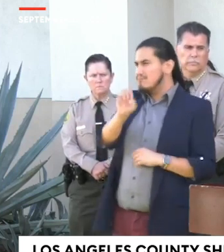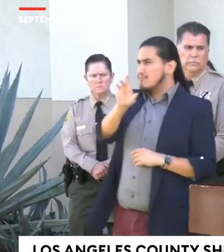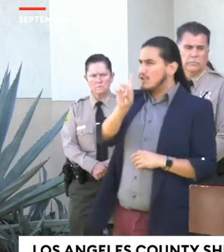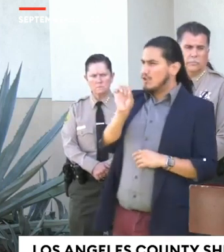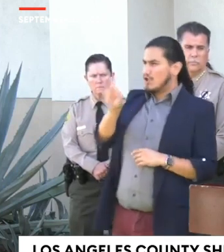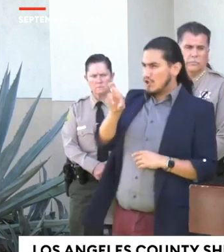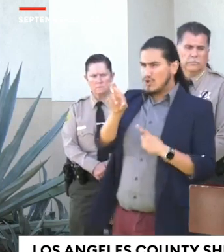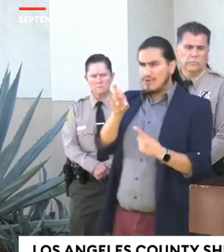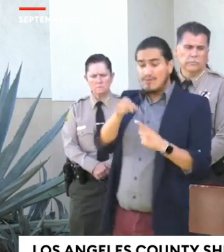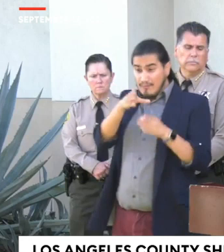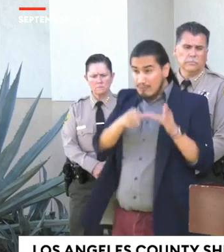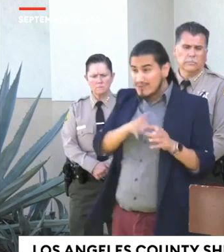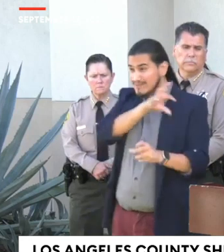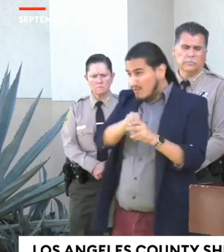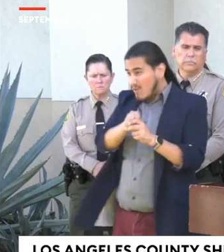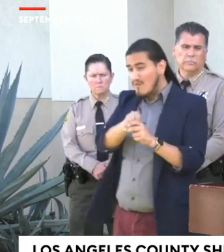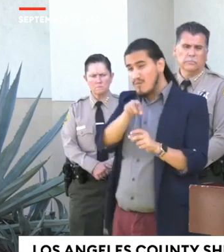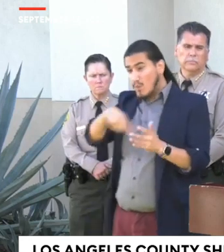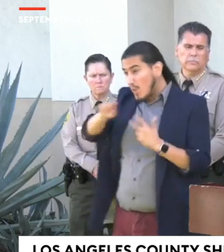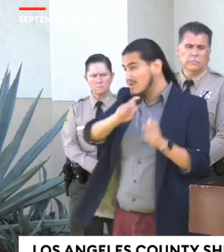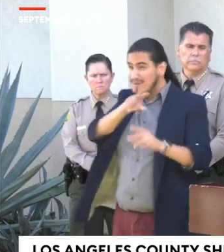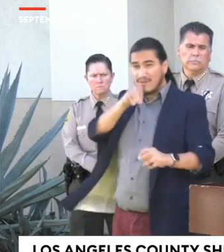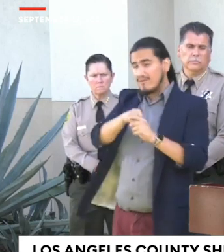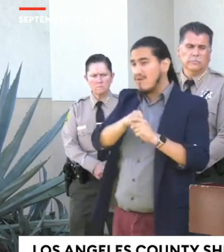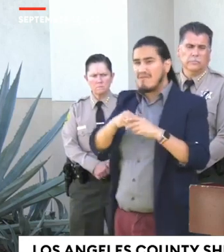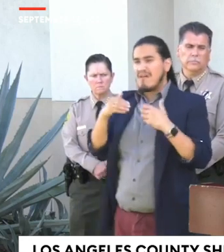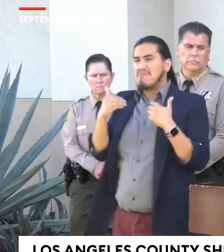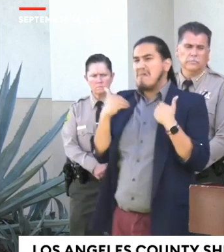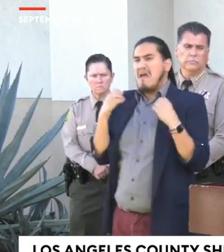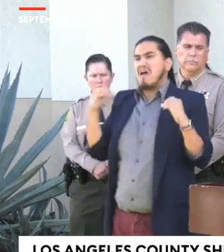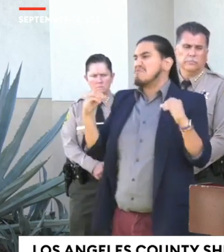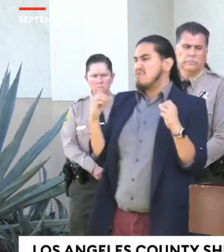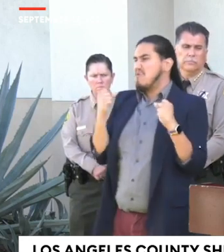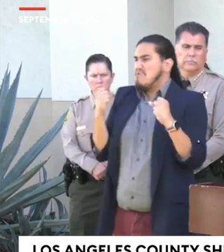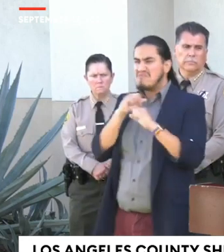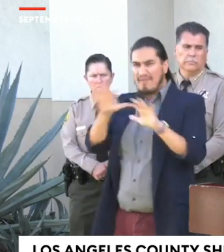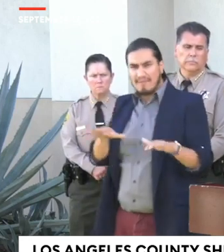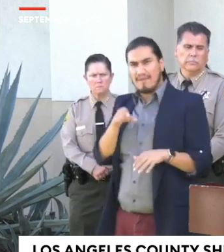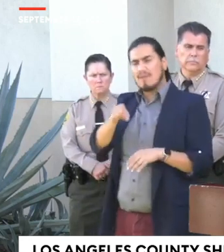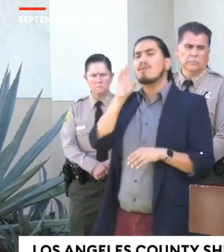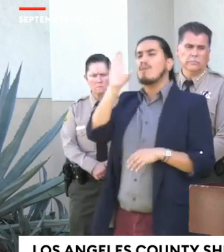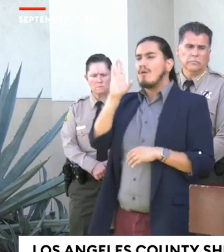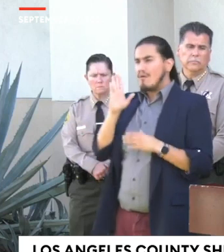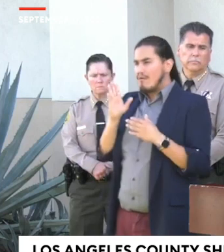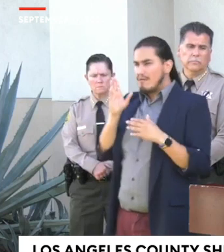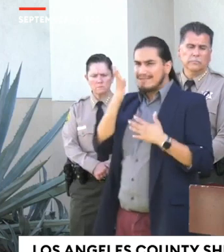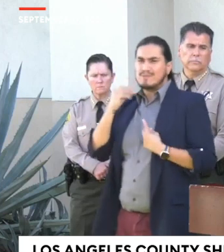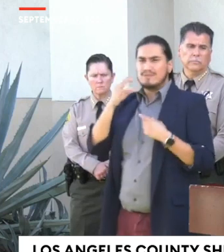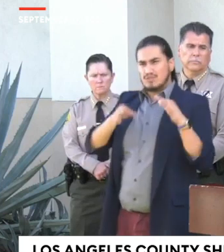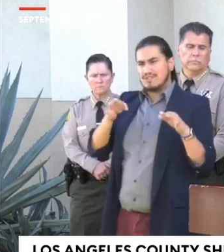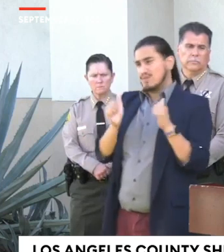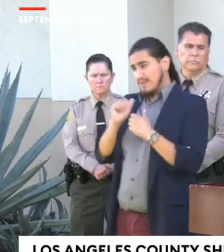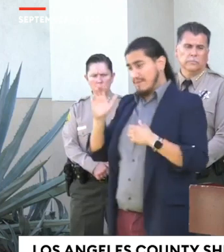individual or individuals are spineless criminals, and our community will join together to bring them to justice with the full